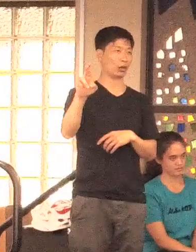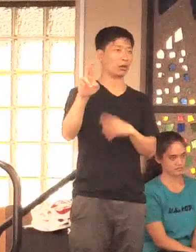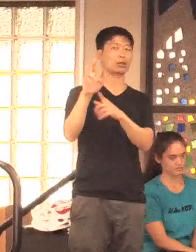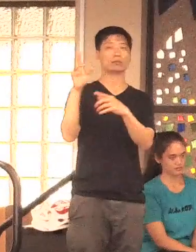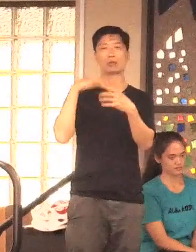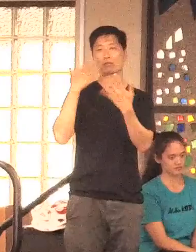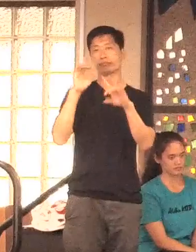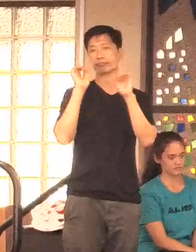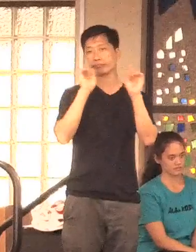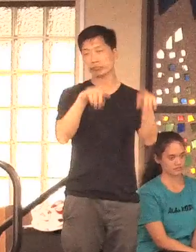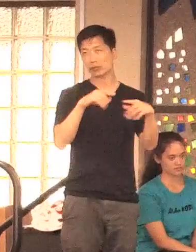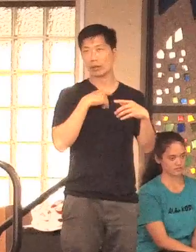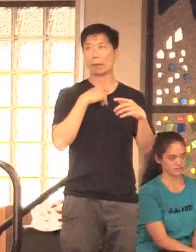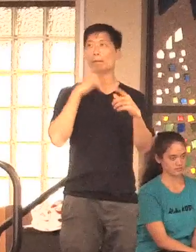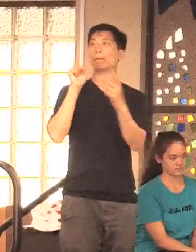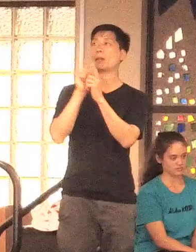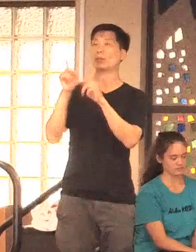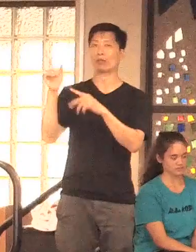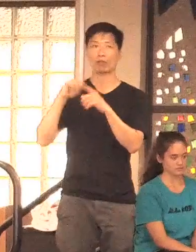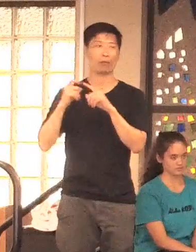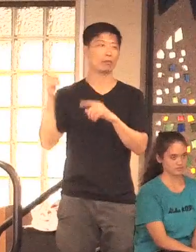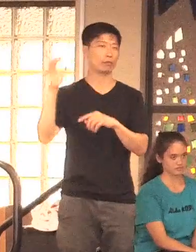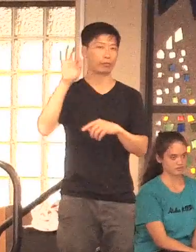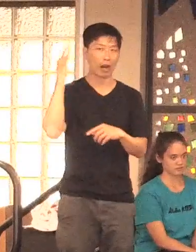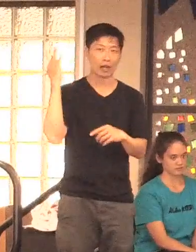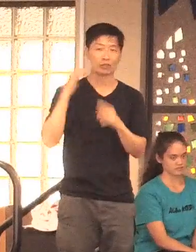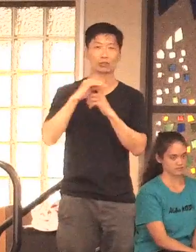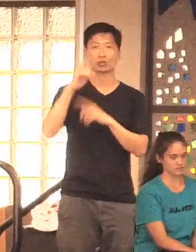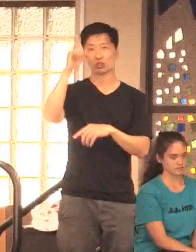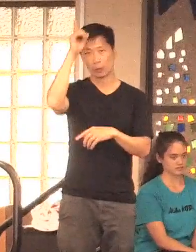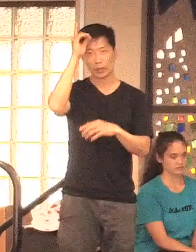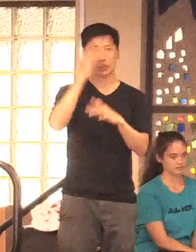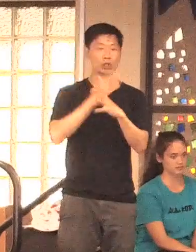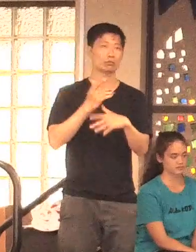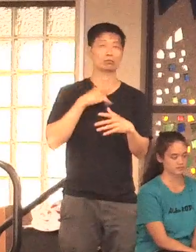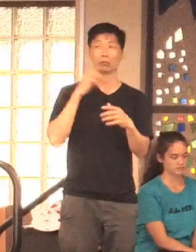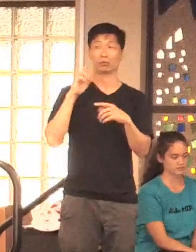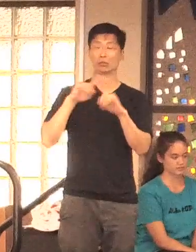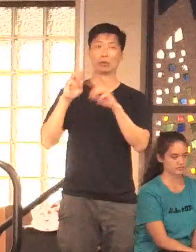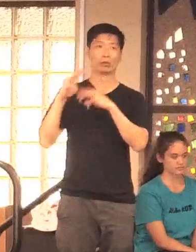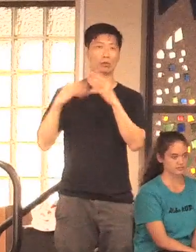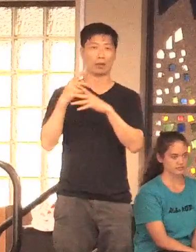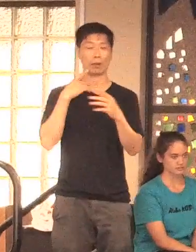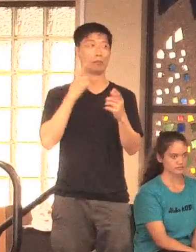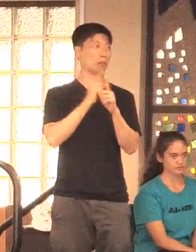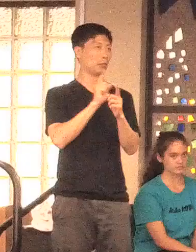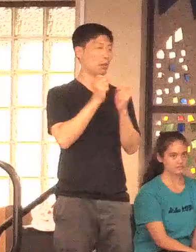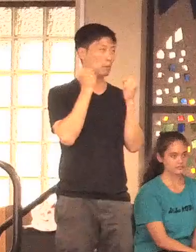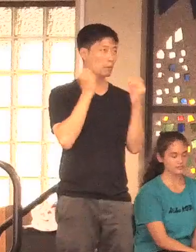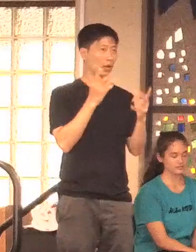Vancouver this year and I met people from France, from Germany, from all over the world. Met a lot of Canadians.